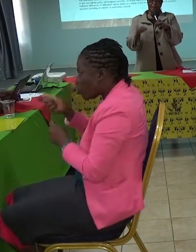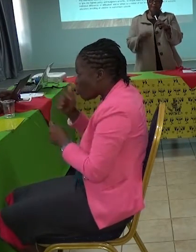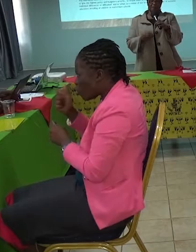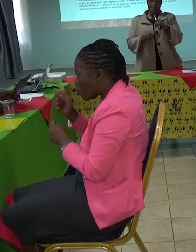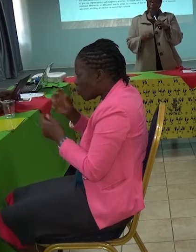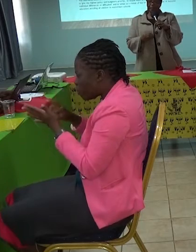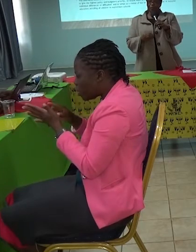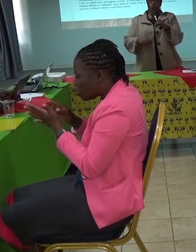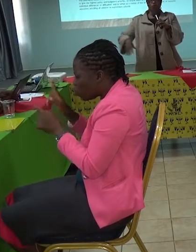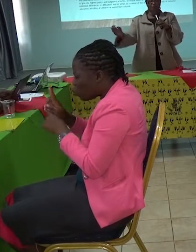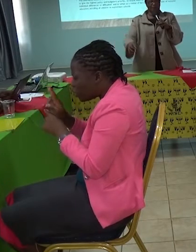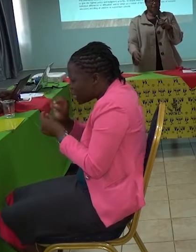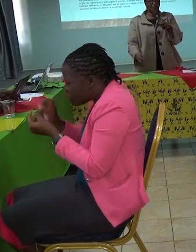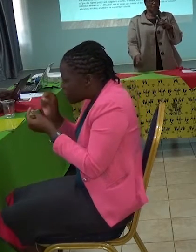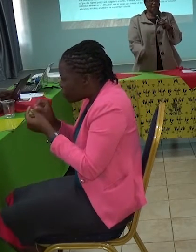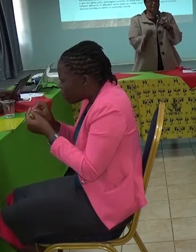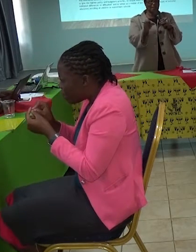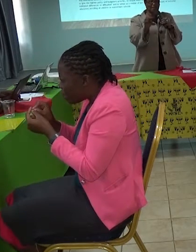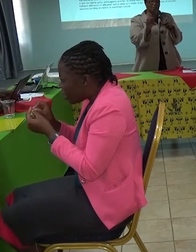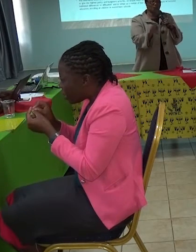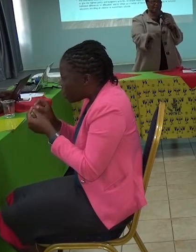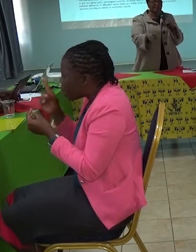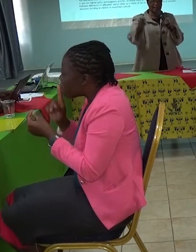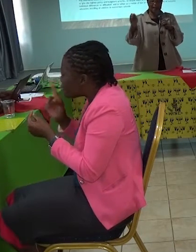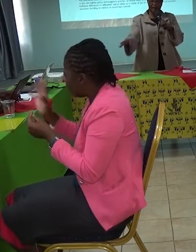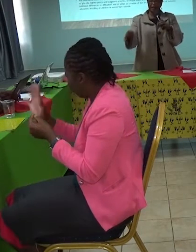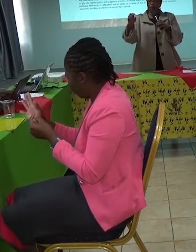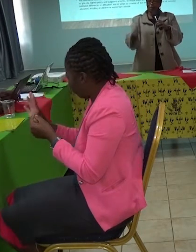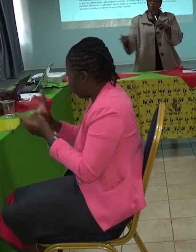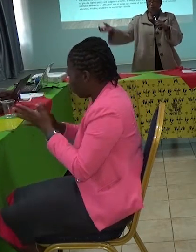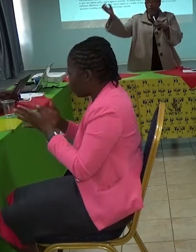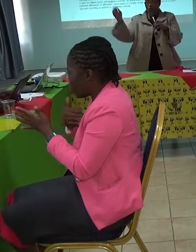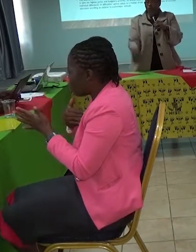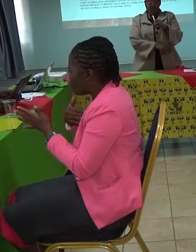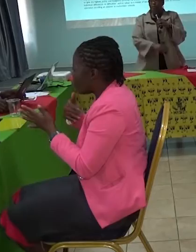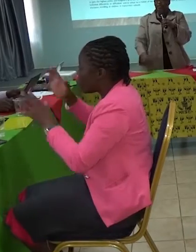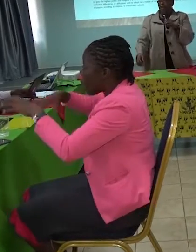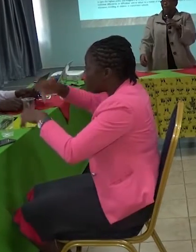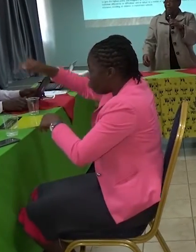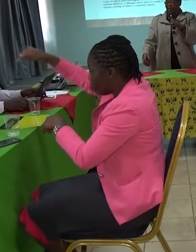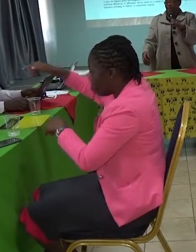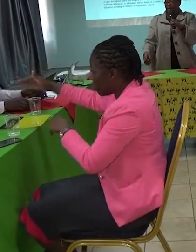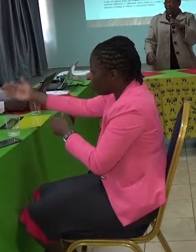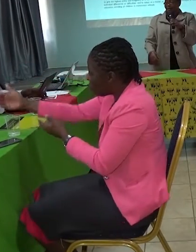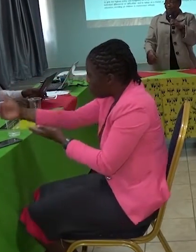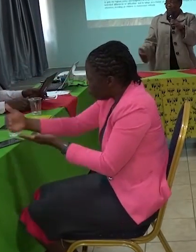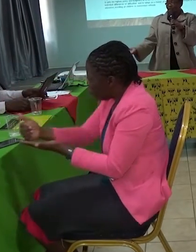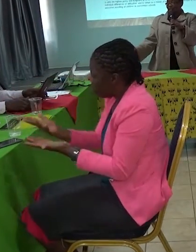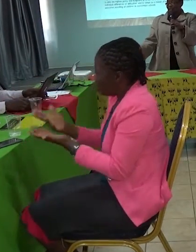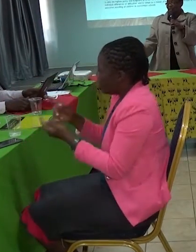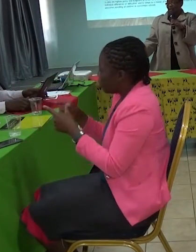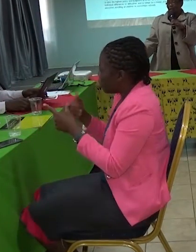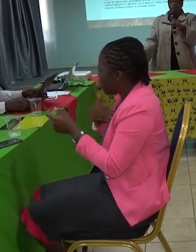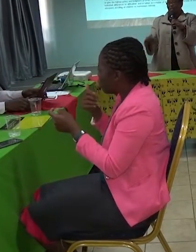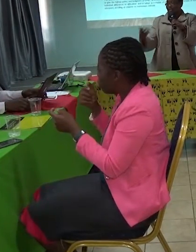a particular bean. You go to the farm, whether the bean is white, red, what, we mix all of them with dry maize. Senior